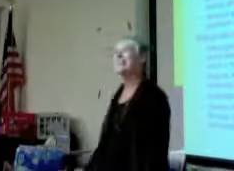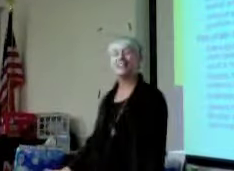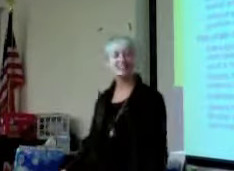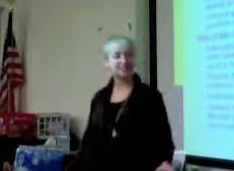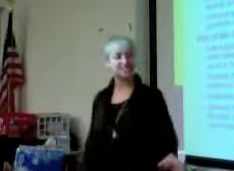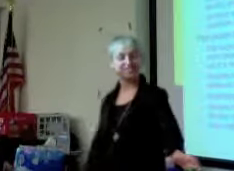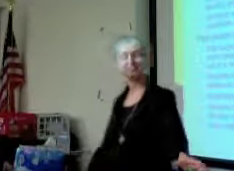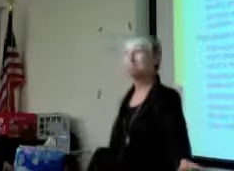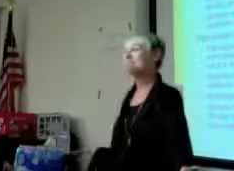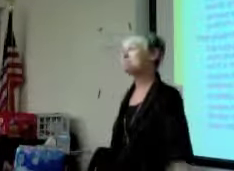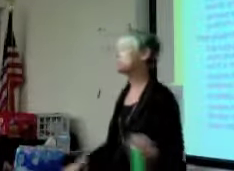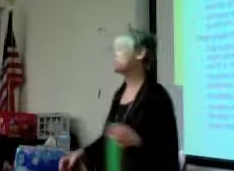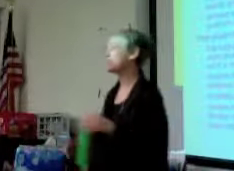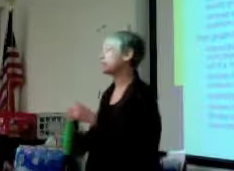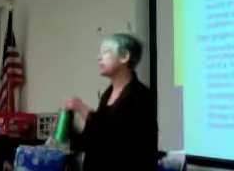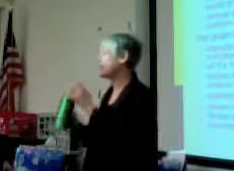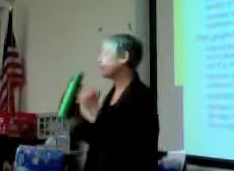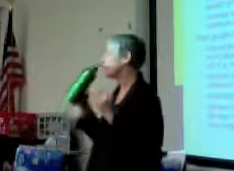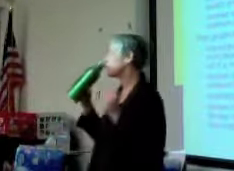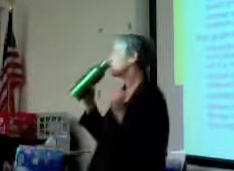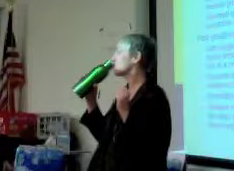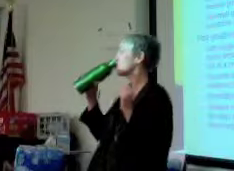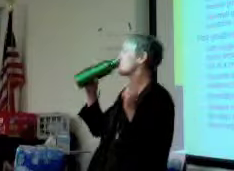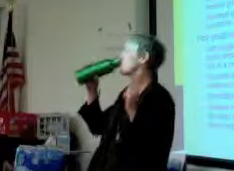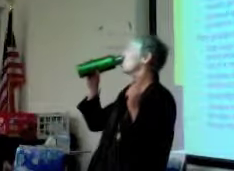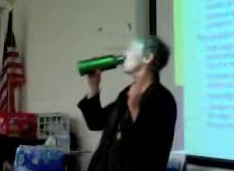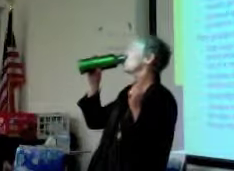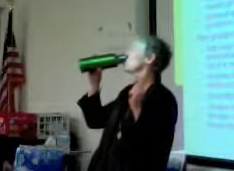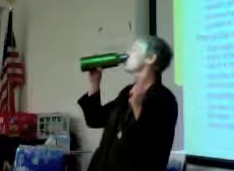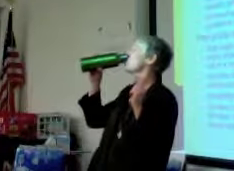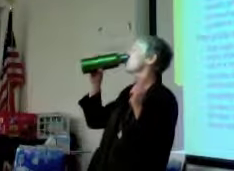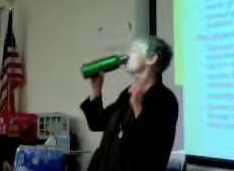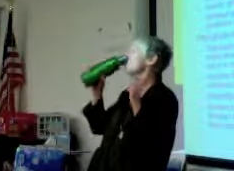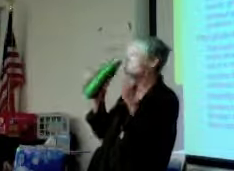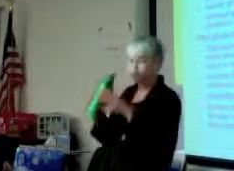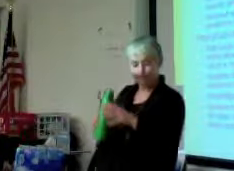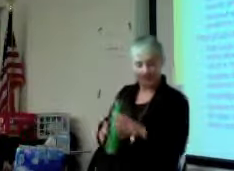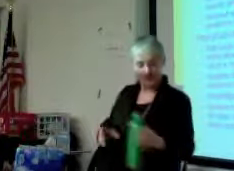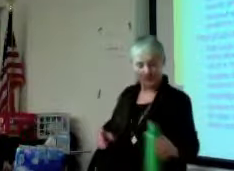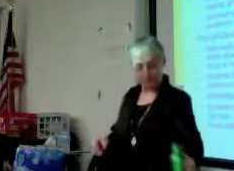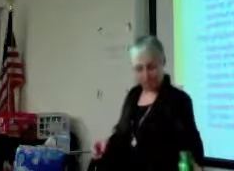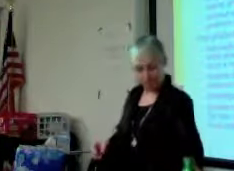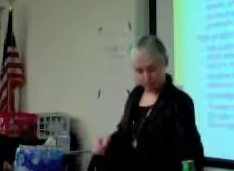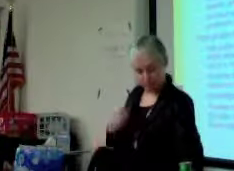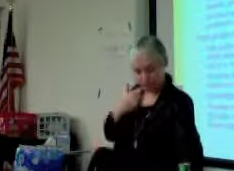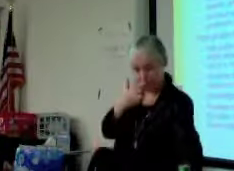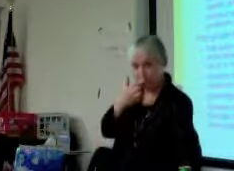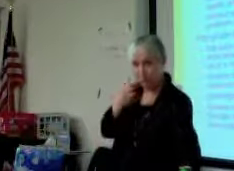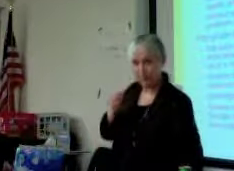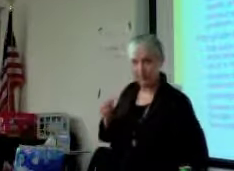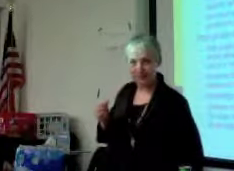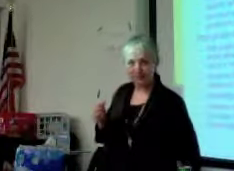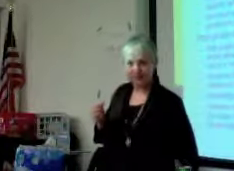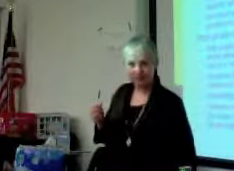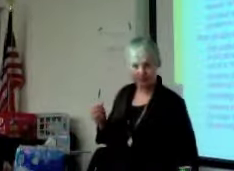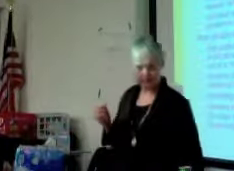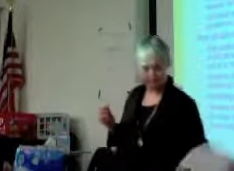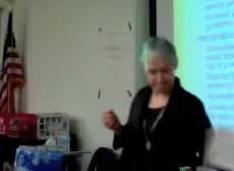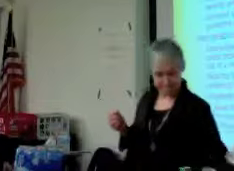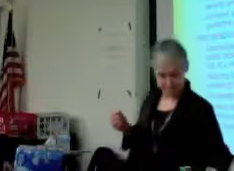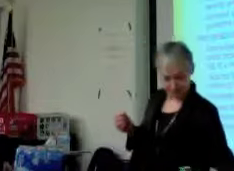Okay, now we get our announcement. Yeah, listen. Hey guys, let's listen to this. If not, and you need some help, stop